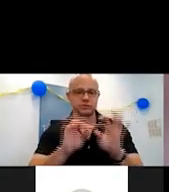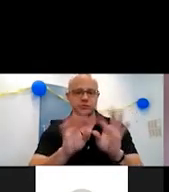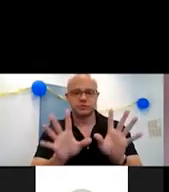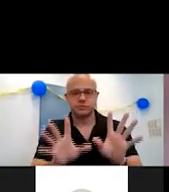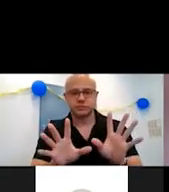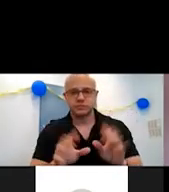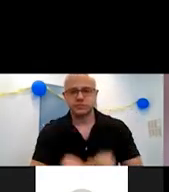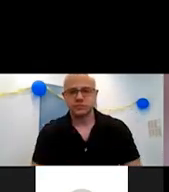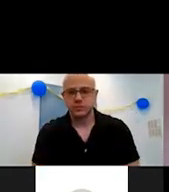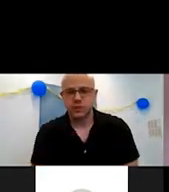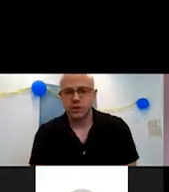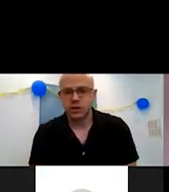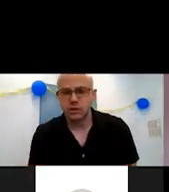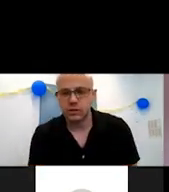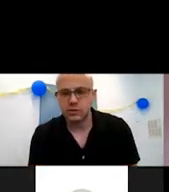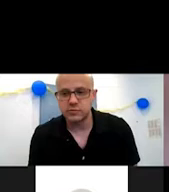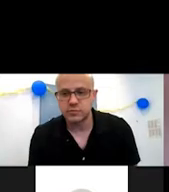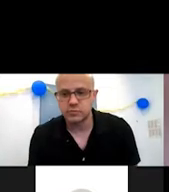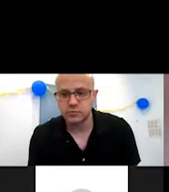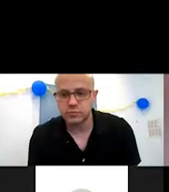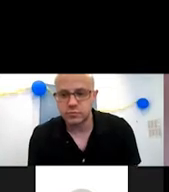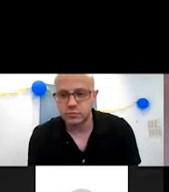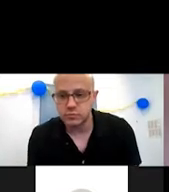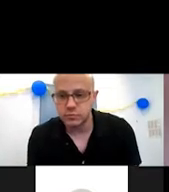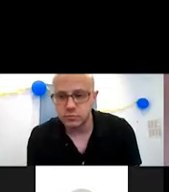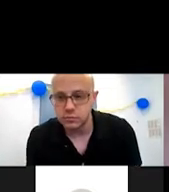transparent. So.